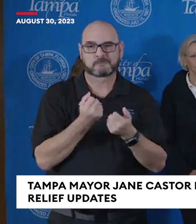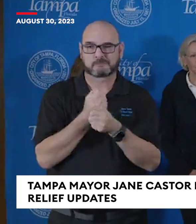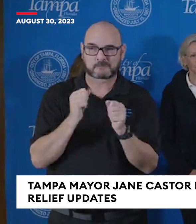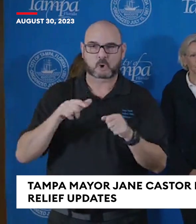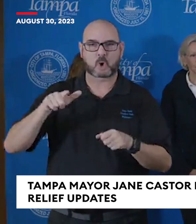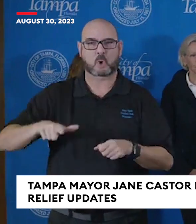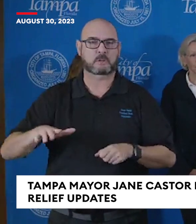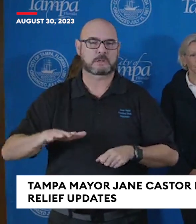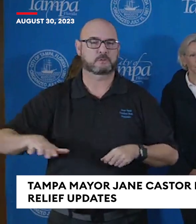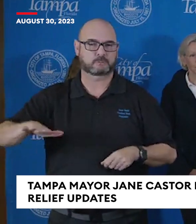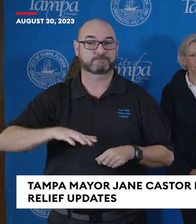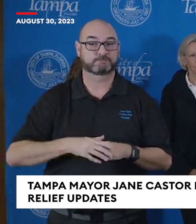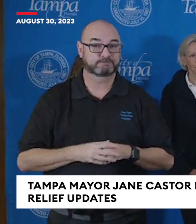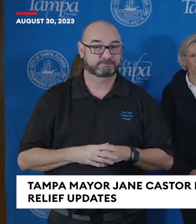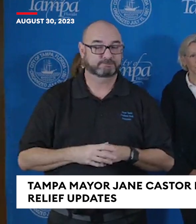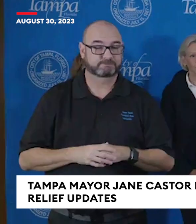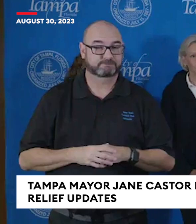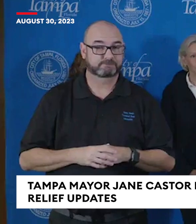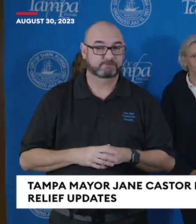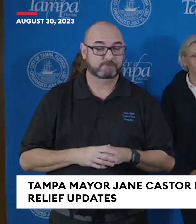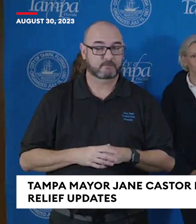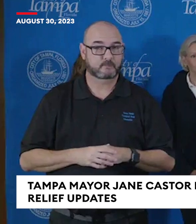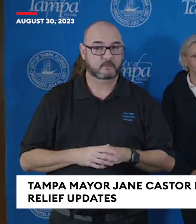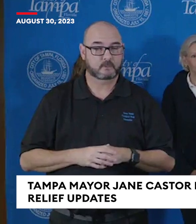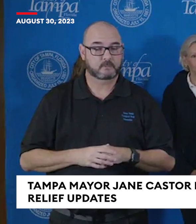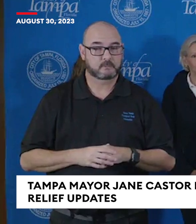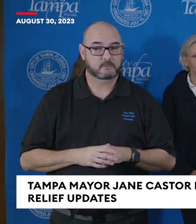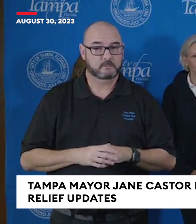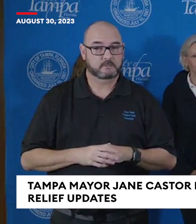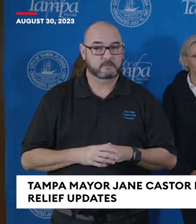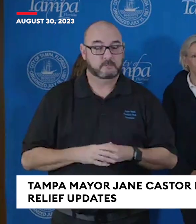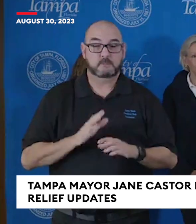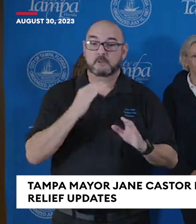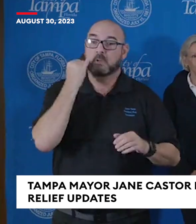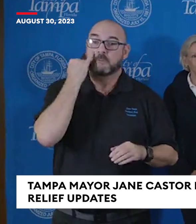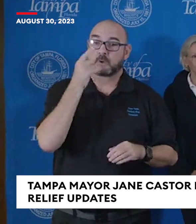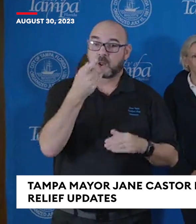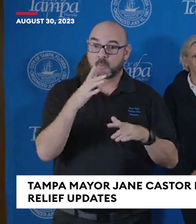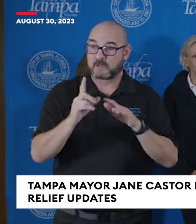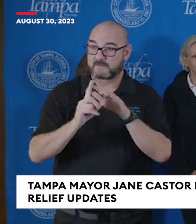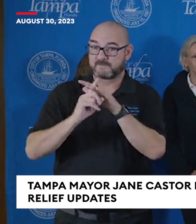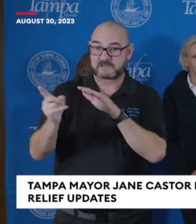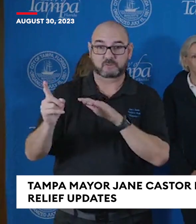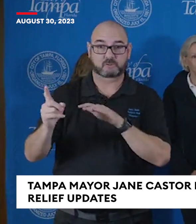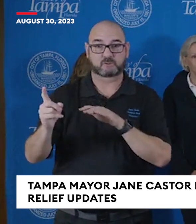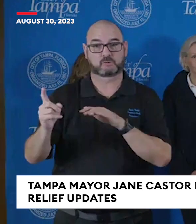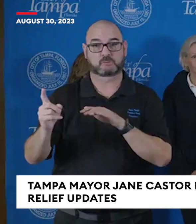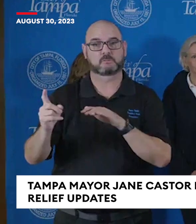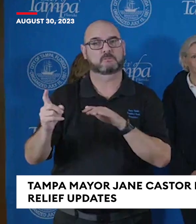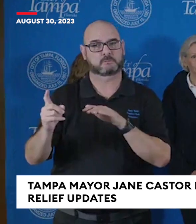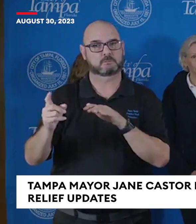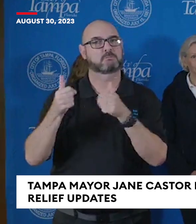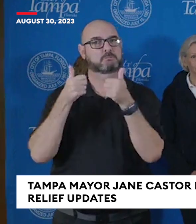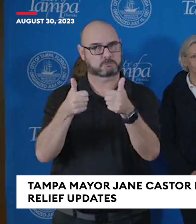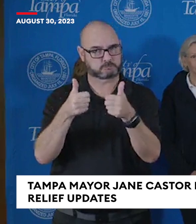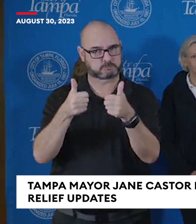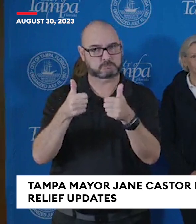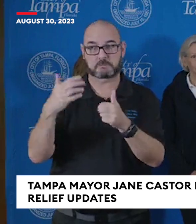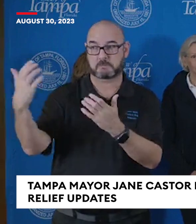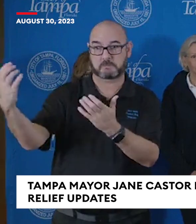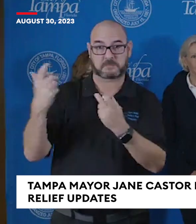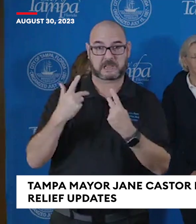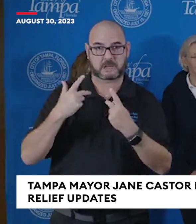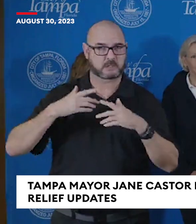make sure that if you have evacuated from those areas, to make sure that you do not go back in until authorities